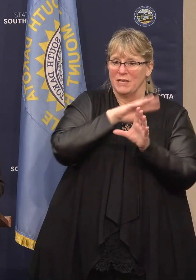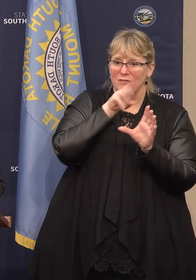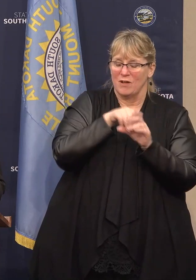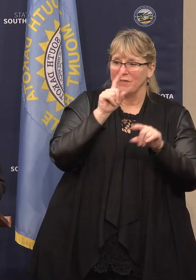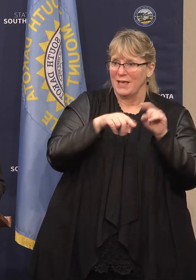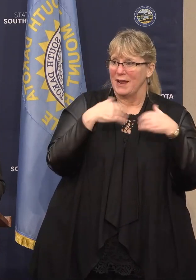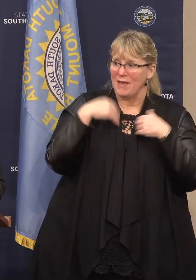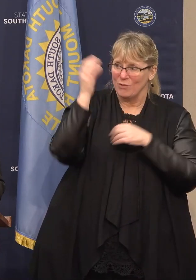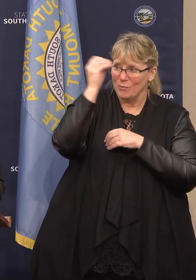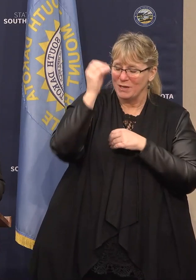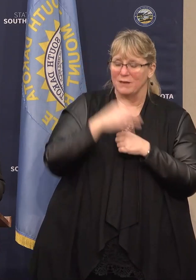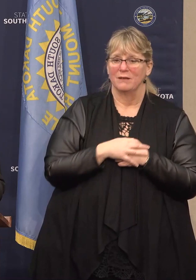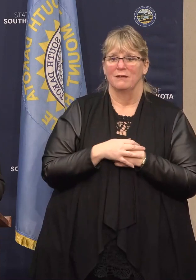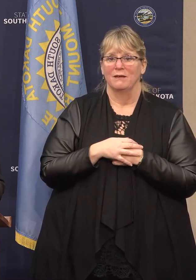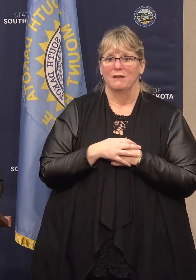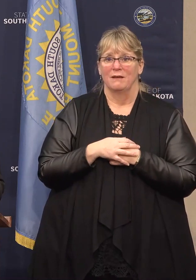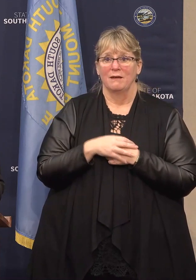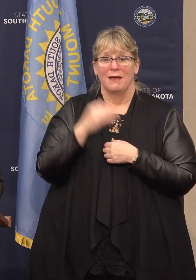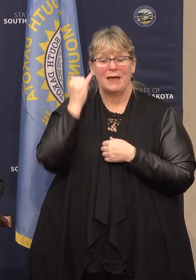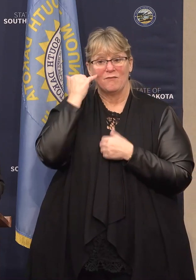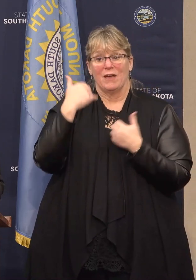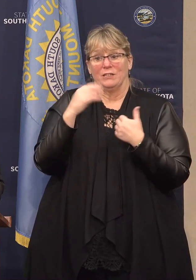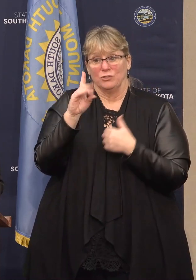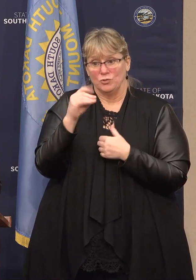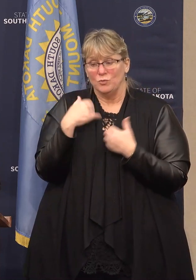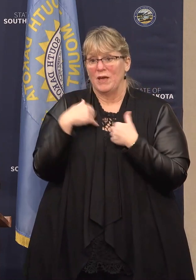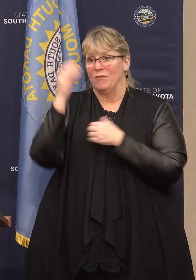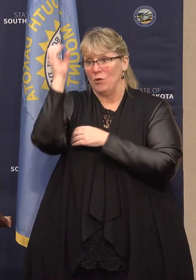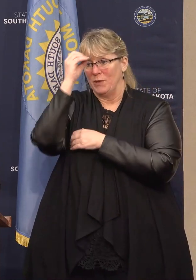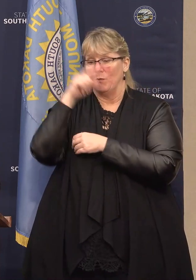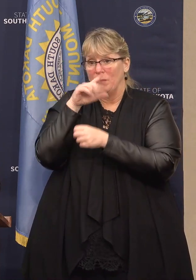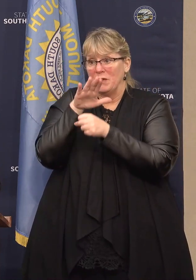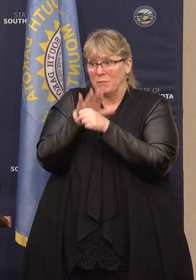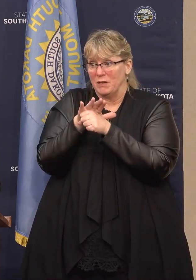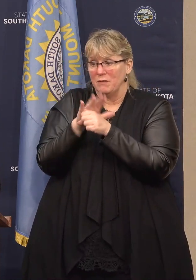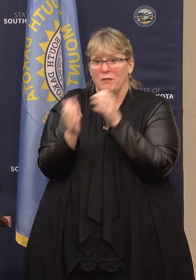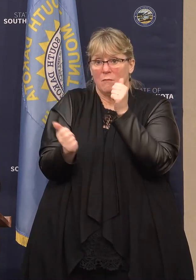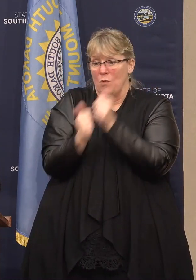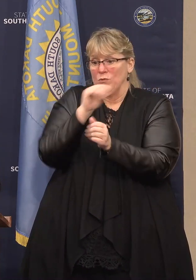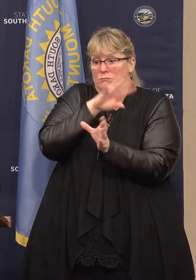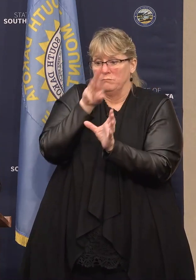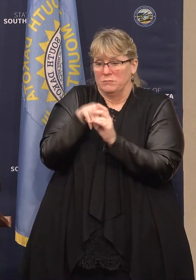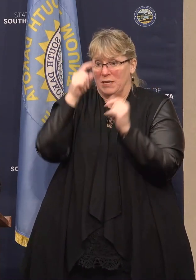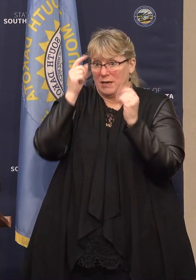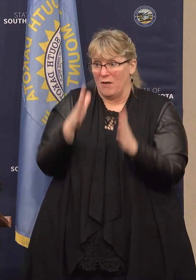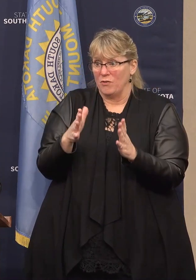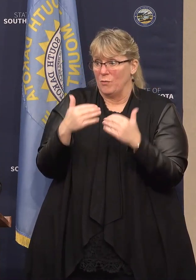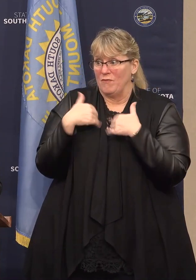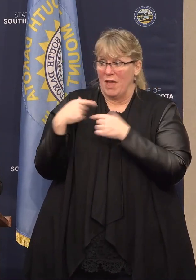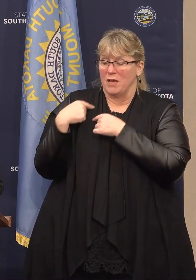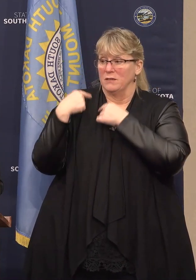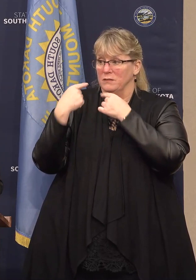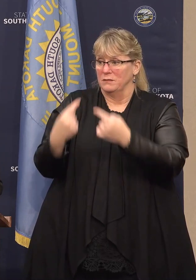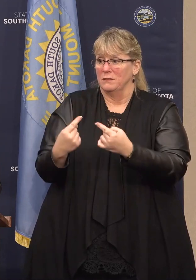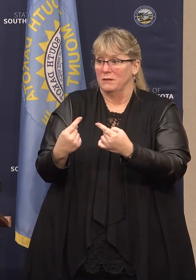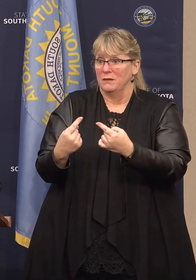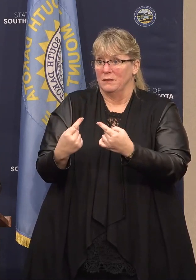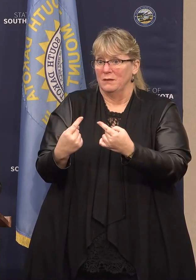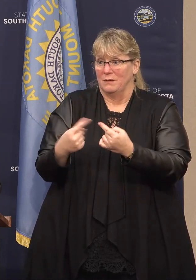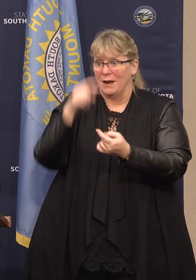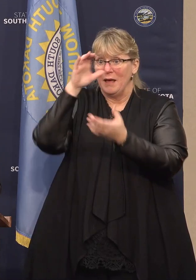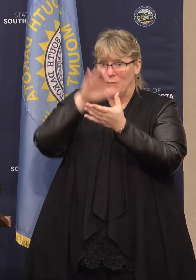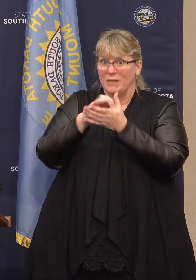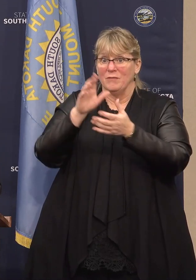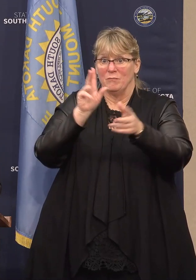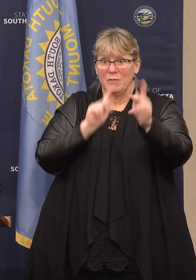opinion. If I do have an opinion, when I've committed to being the most transparent governor we've ever had and believe that the